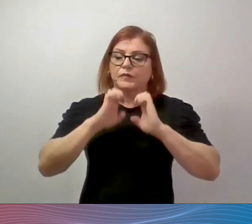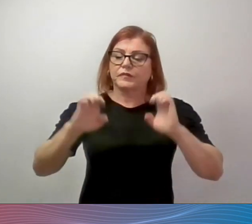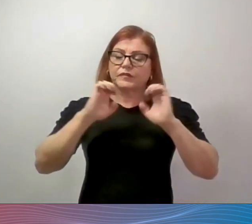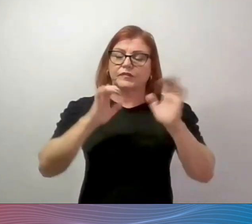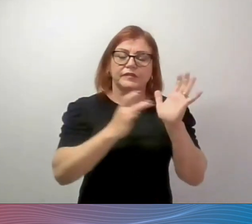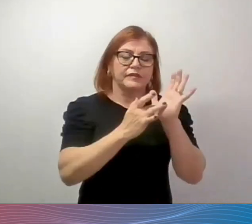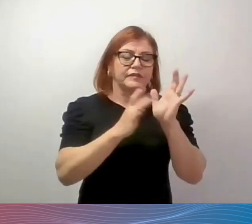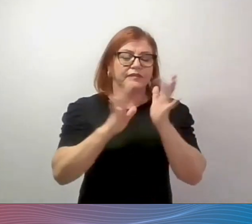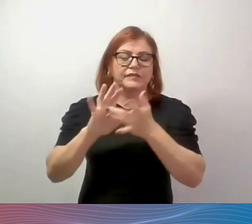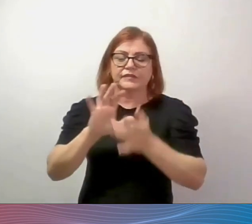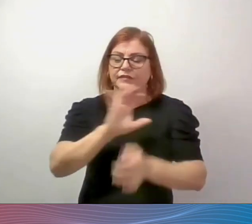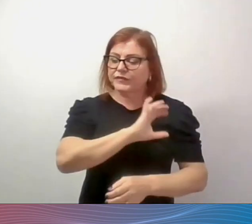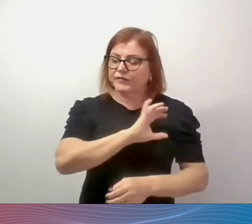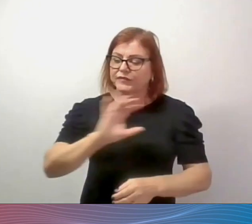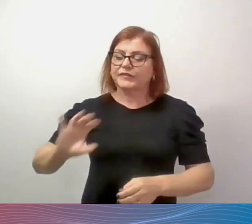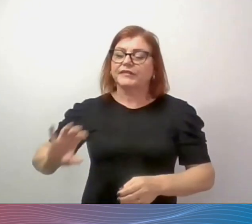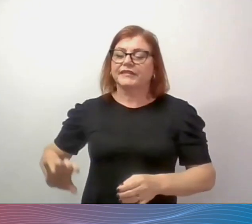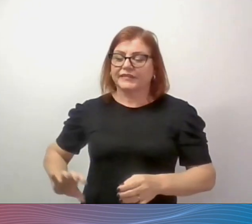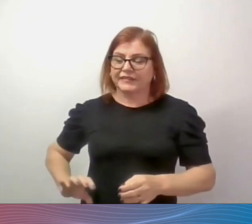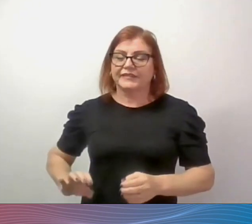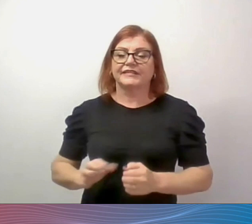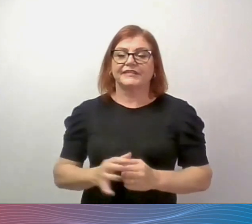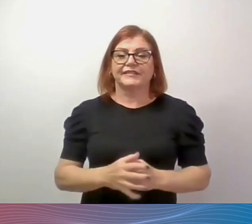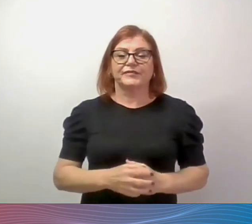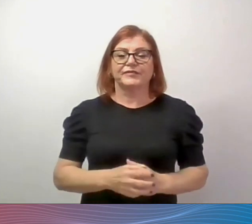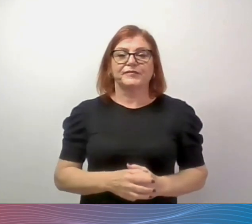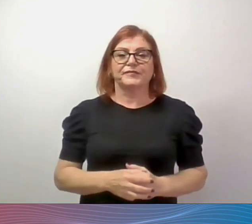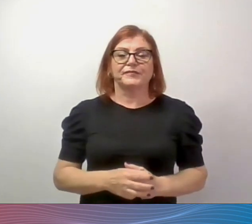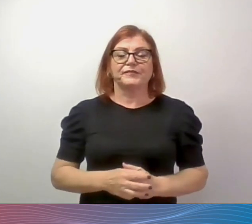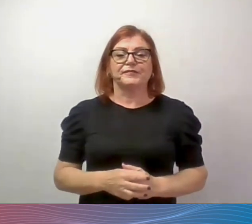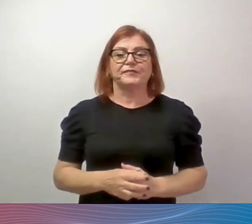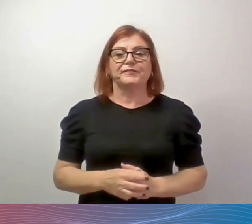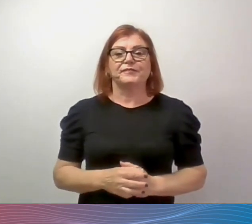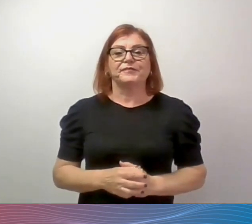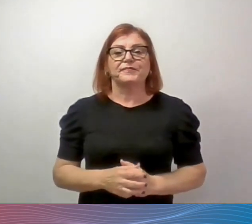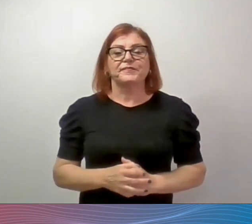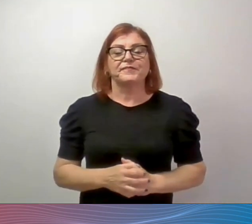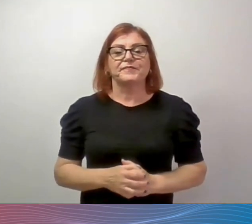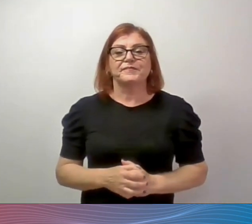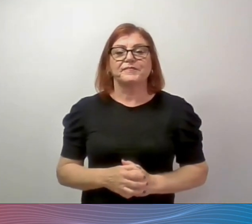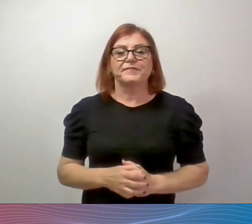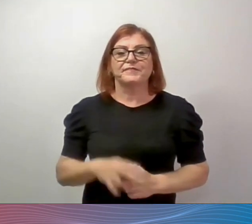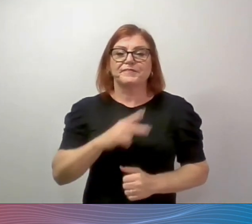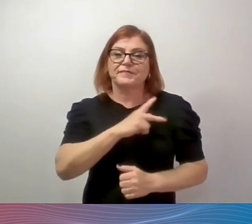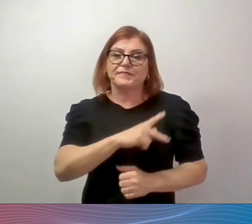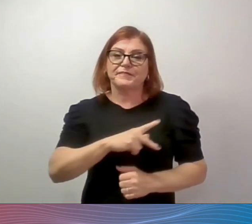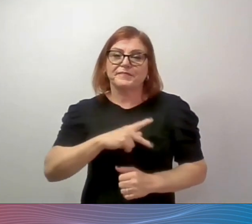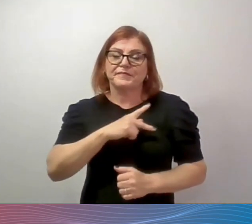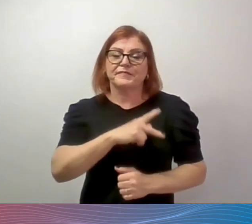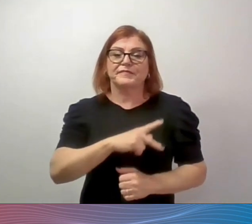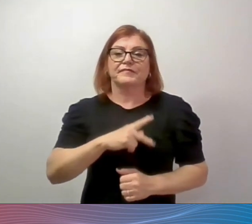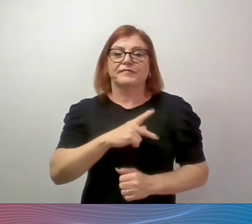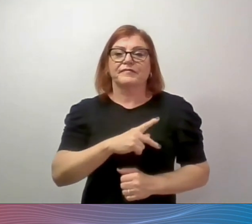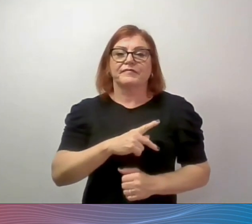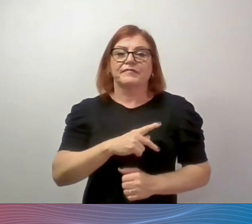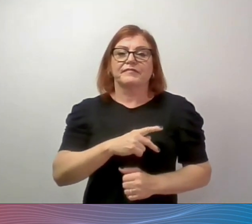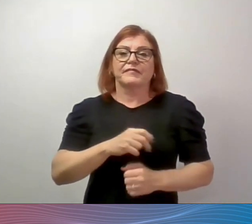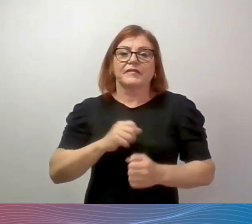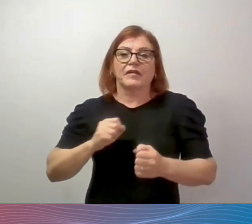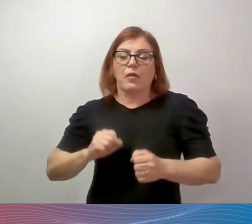grace of Christ to the Gentiles, the unsearchable riches of Christ. Paulo por ser dispensador da